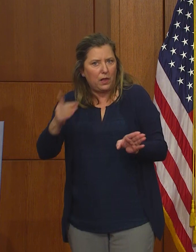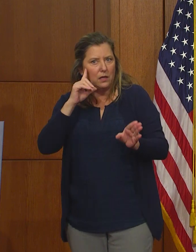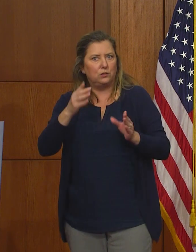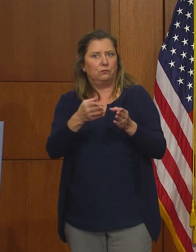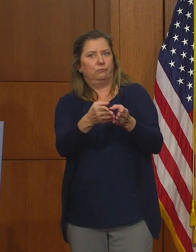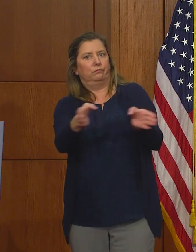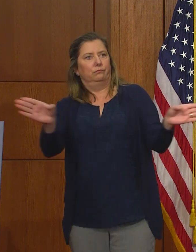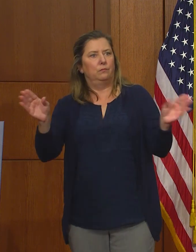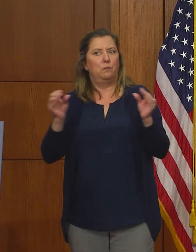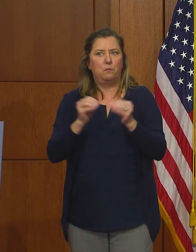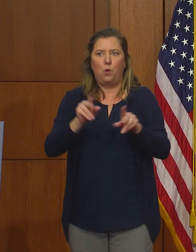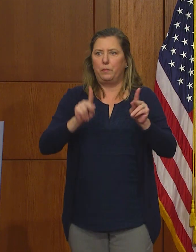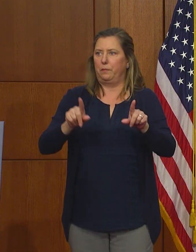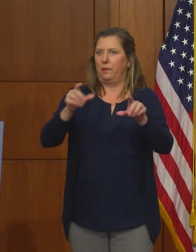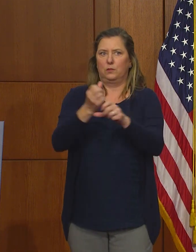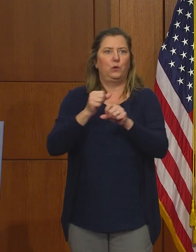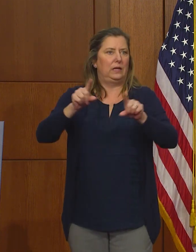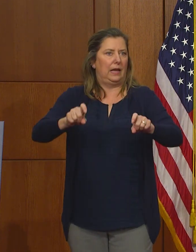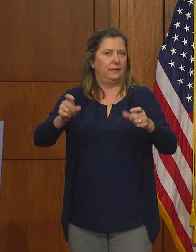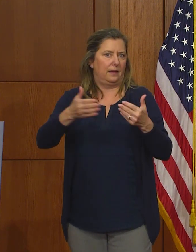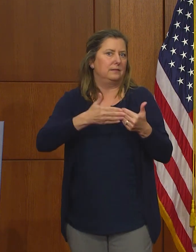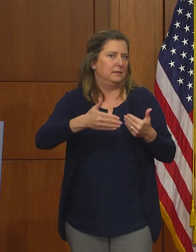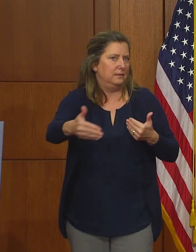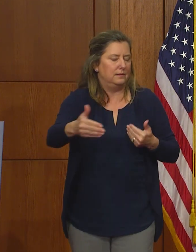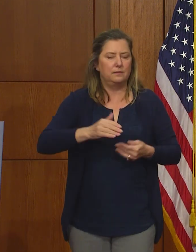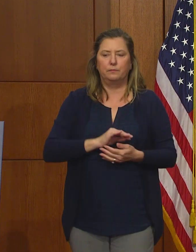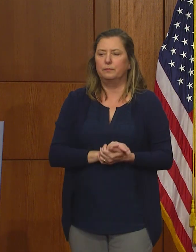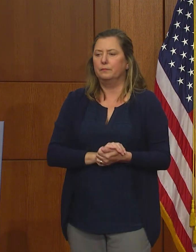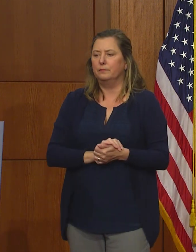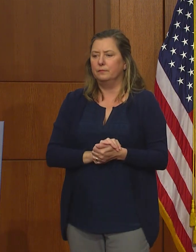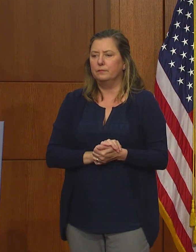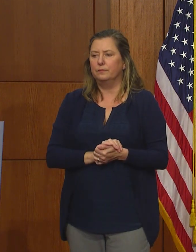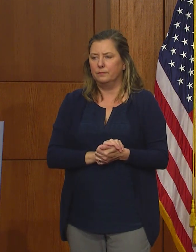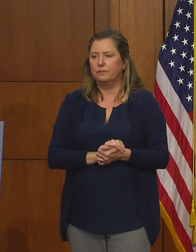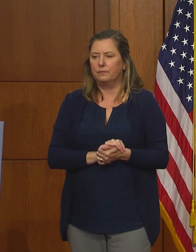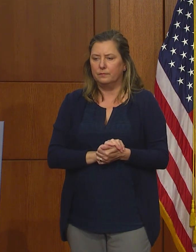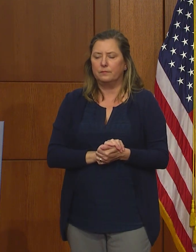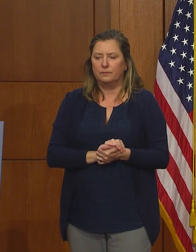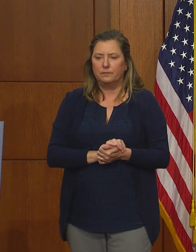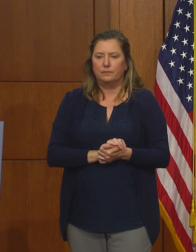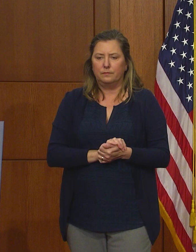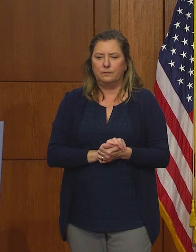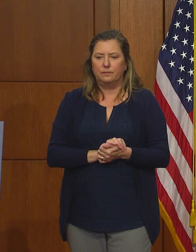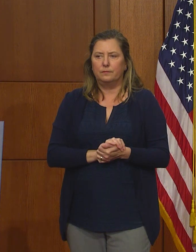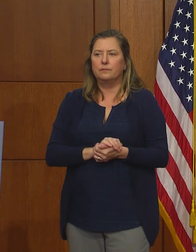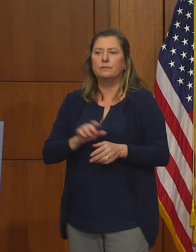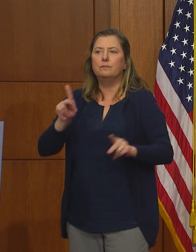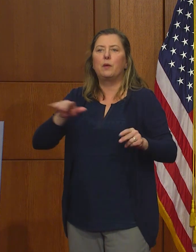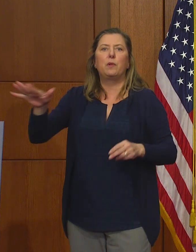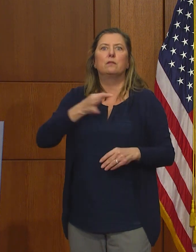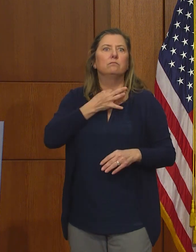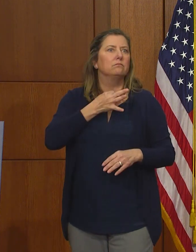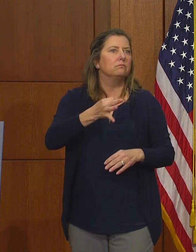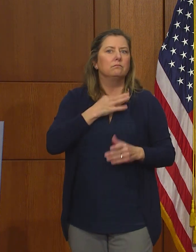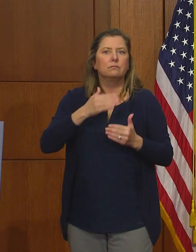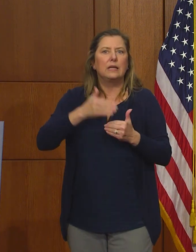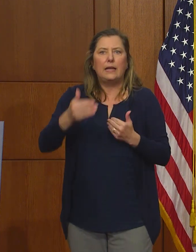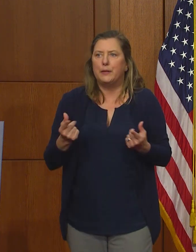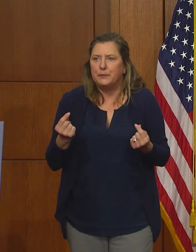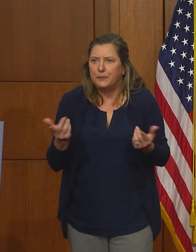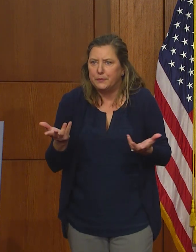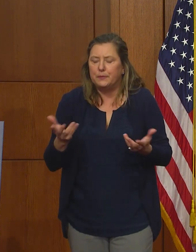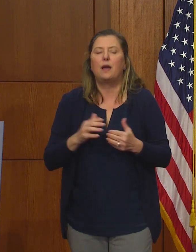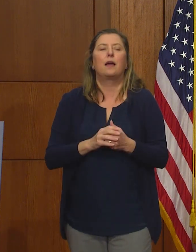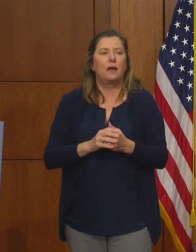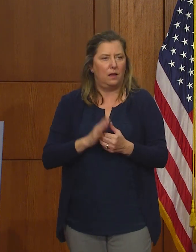a broad sample of people as we move forward. Everyone wants to know what comes next. We'll